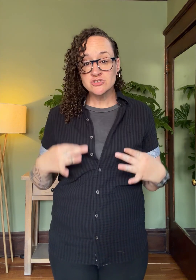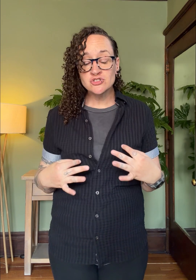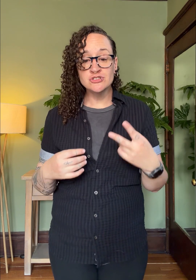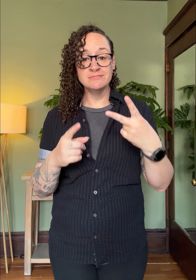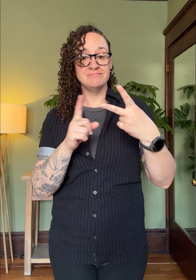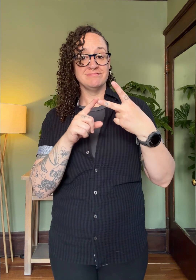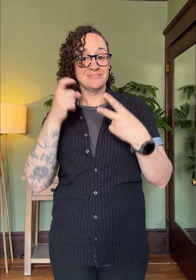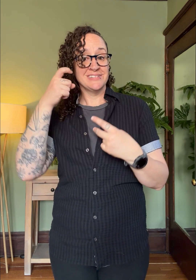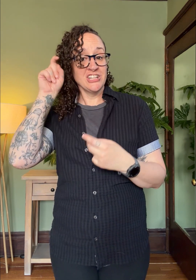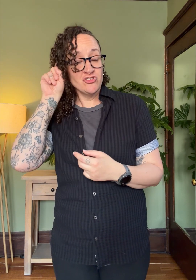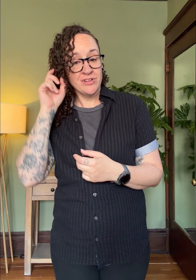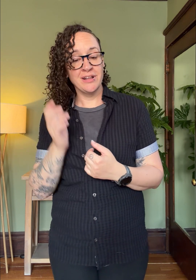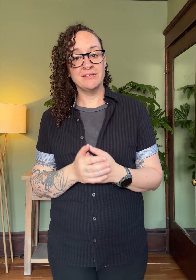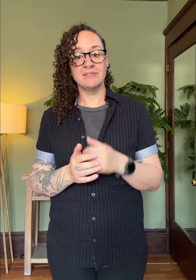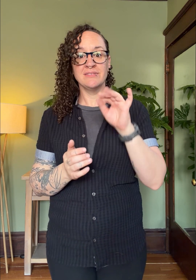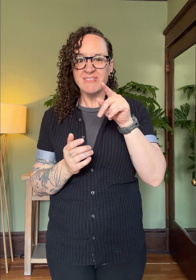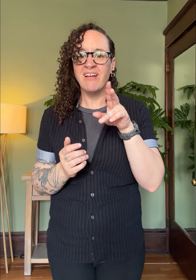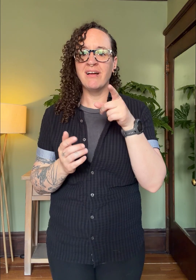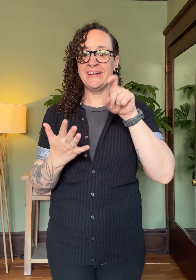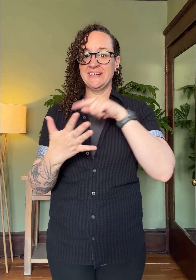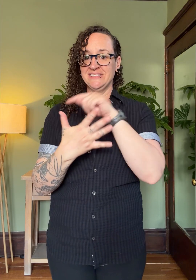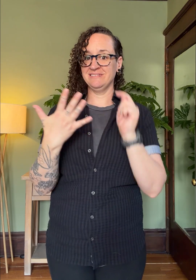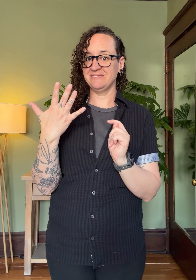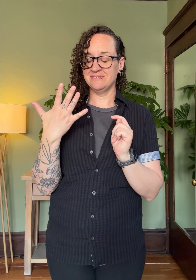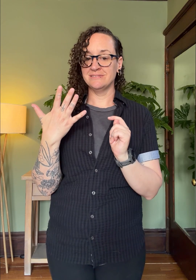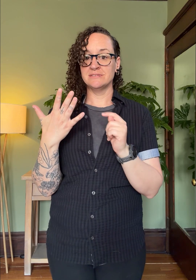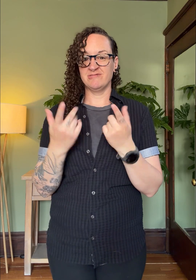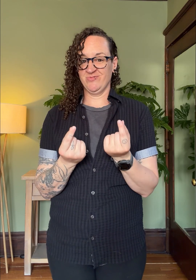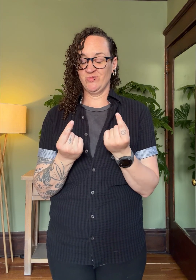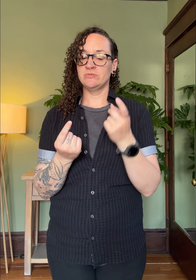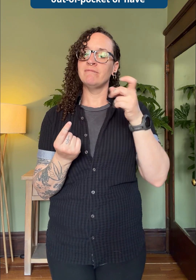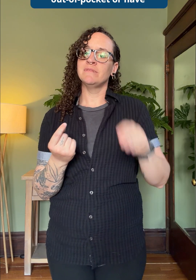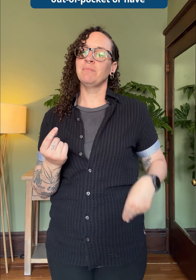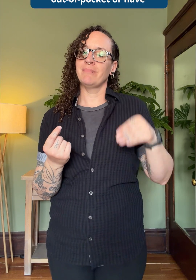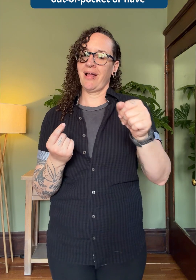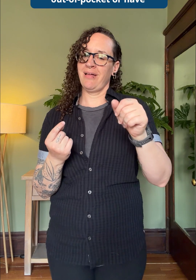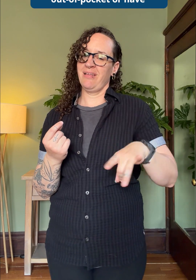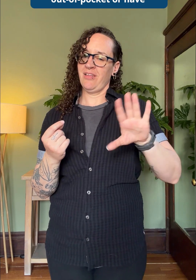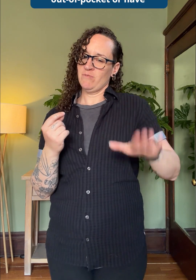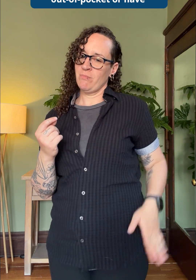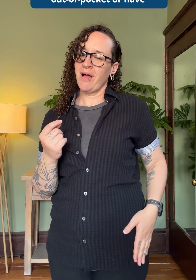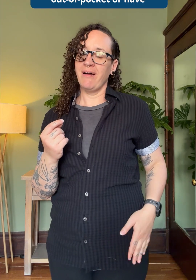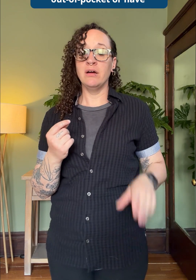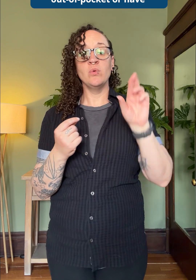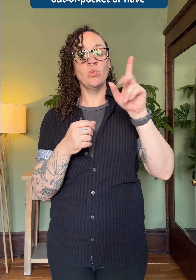acupuncture, and hearing aids. If you need these services, you will have to pay for them out of